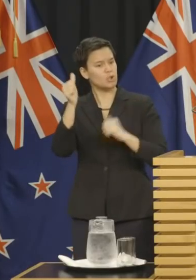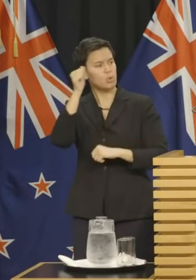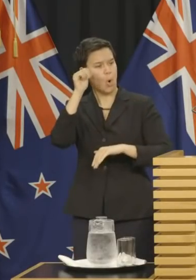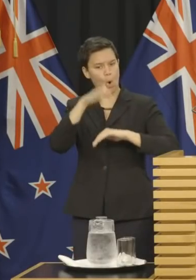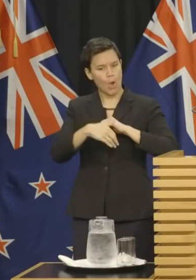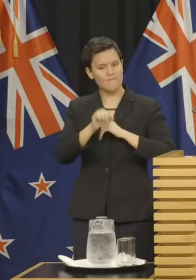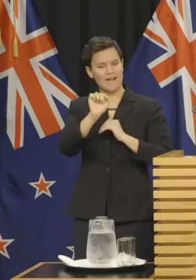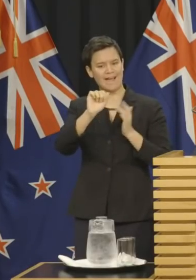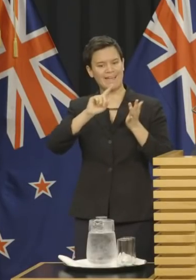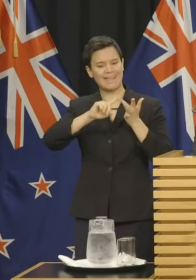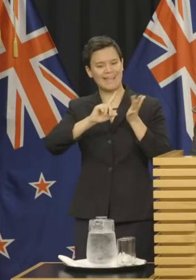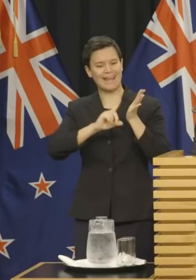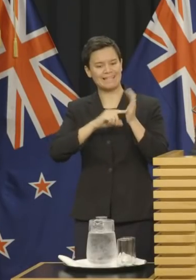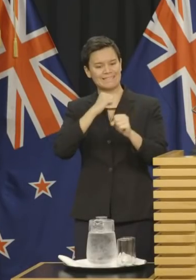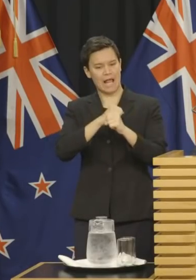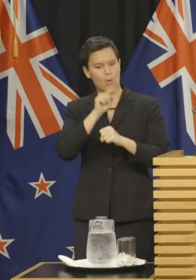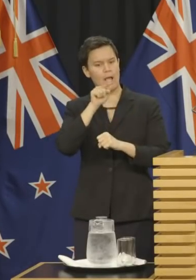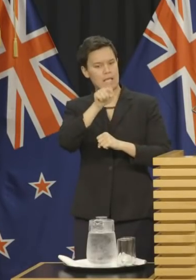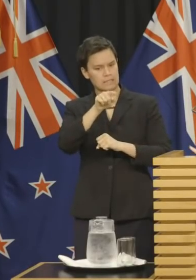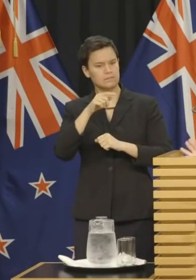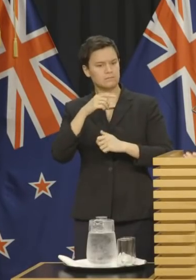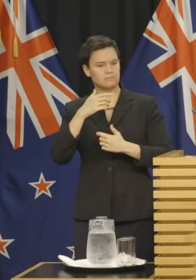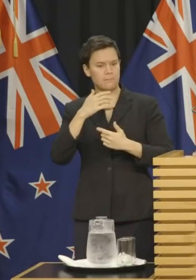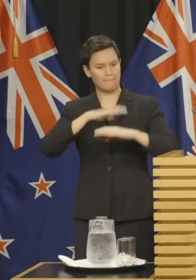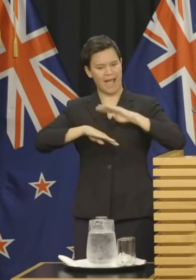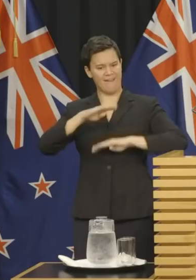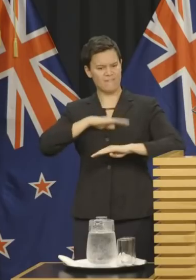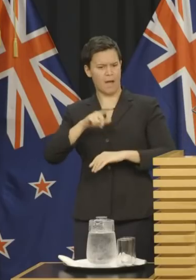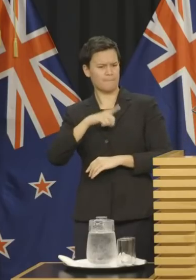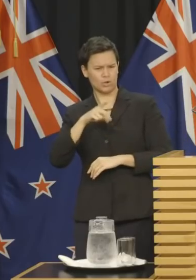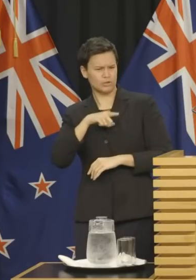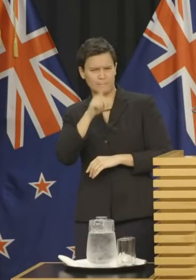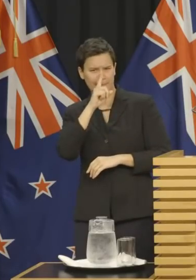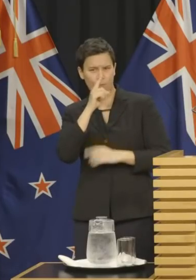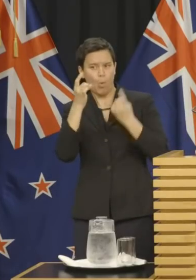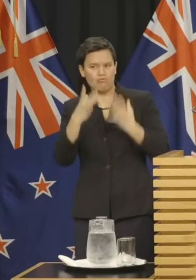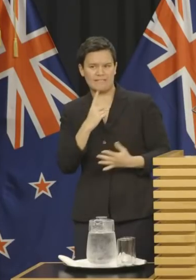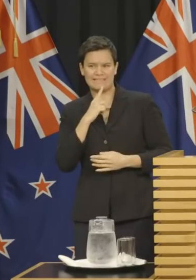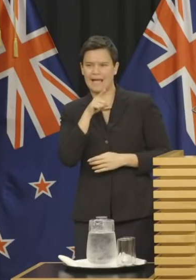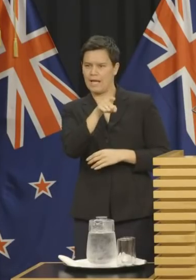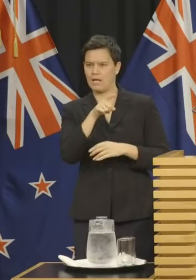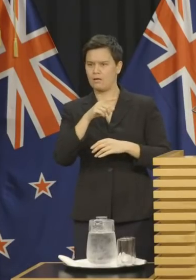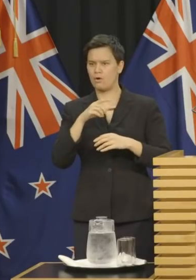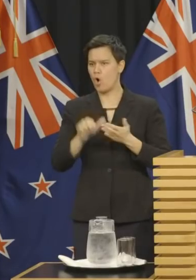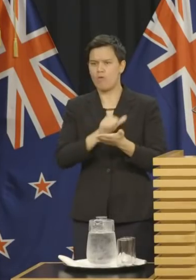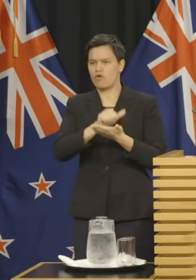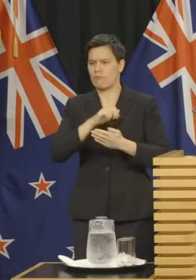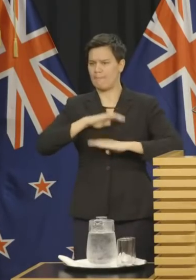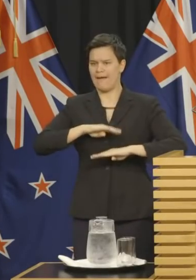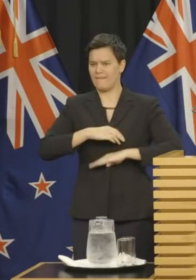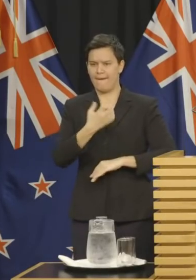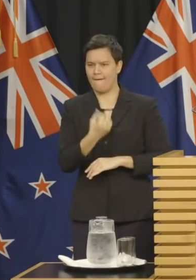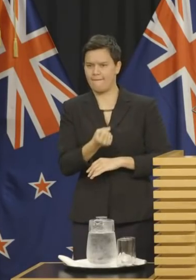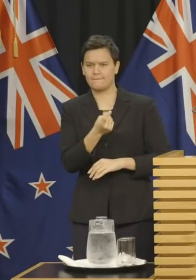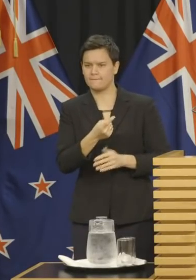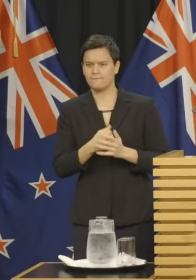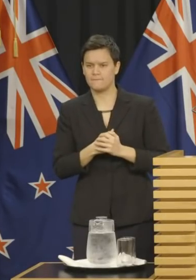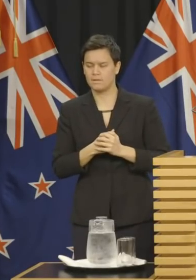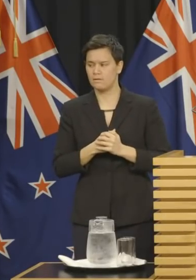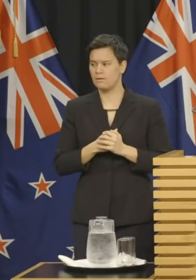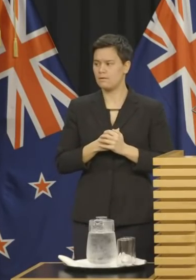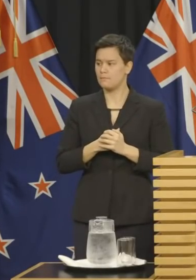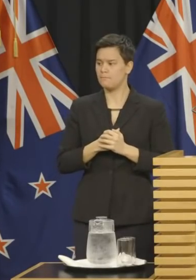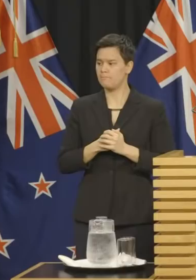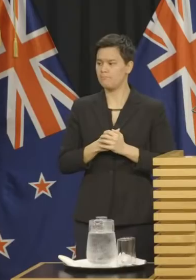terms of Parliament talked about his relationship, an inappropriate relationship with the Parliamentary Service employee. I do want to be careful. I don't want to get into a